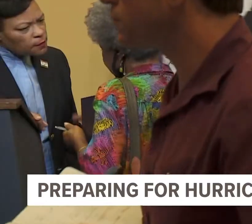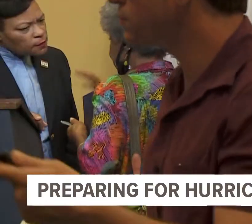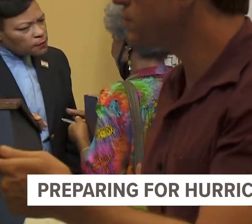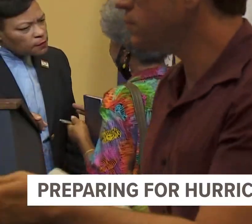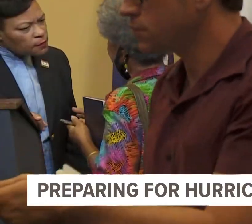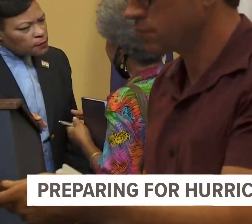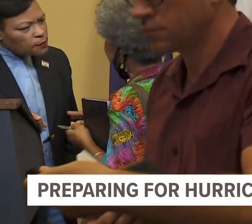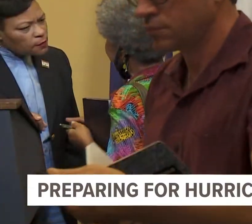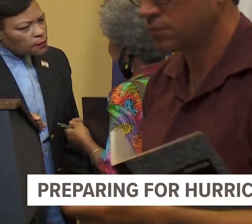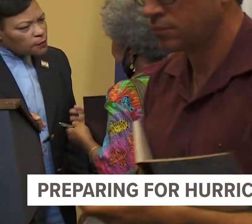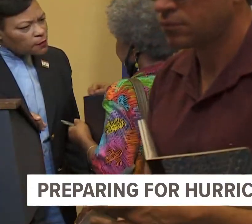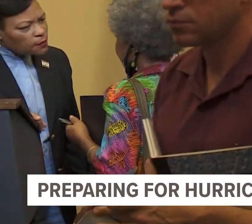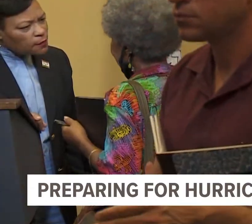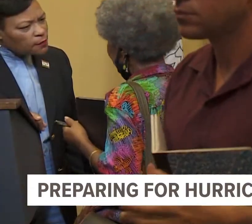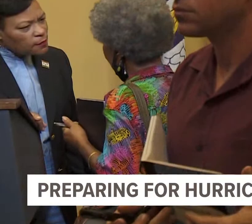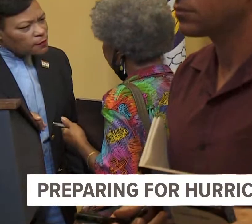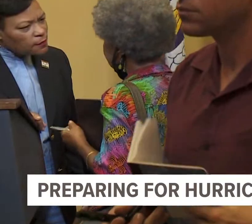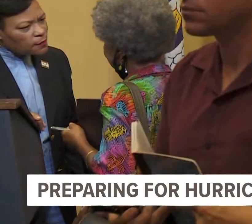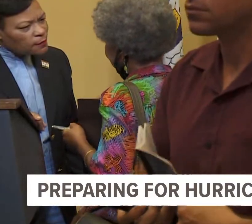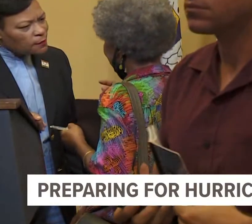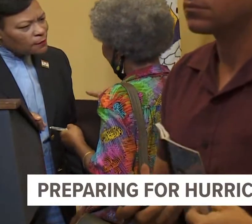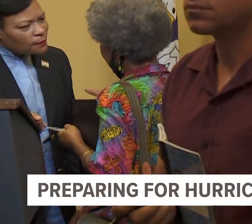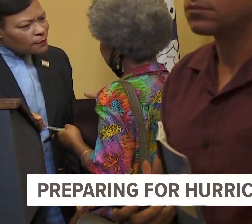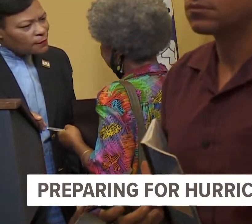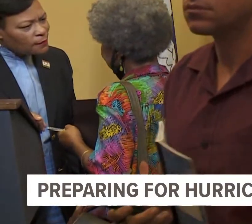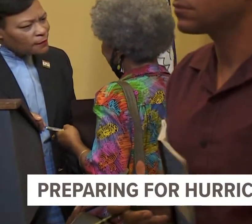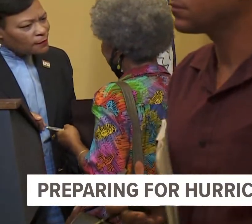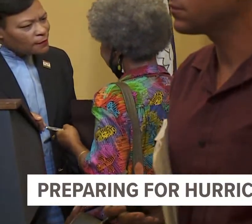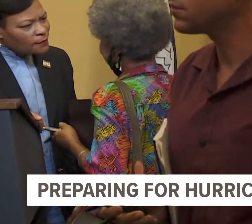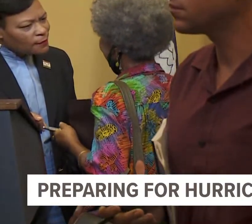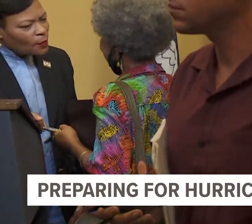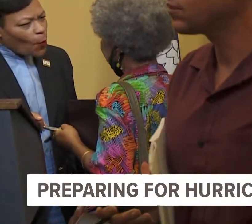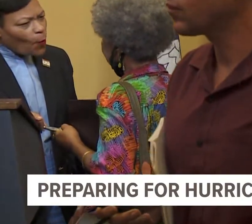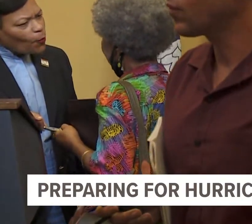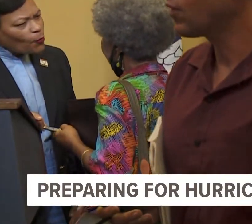of, he's going to change things. He called out New Orleans and he showed your face and he showed Jason's face.